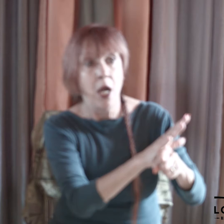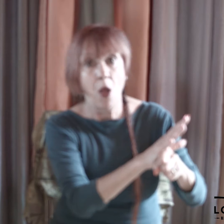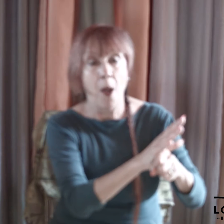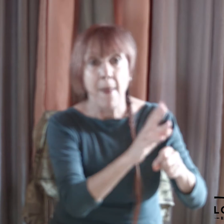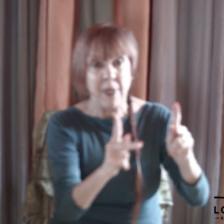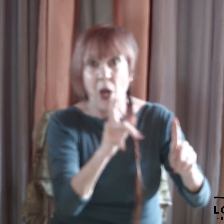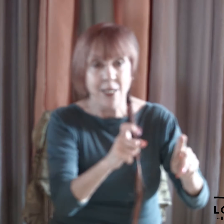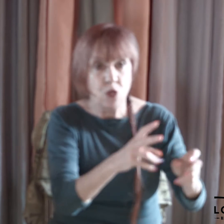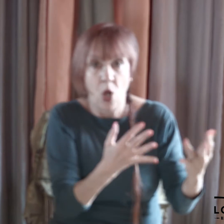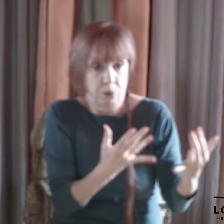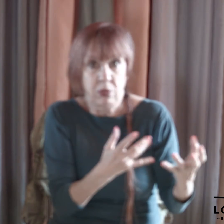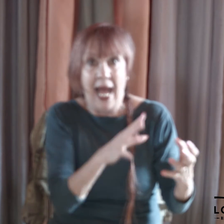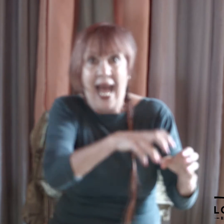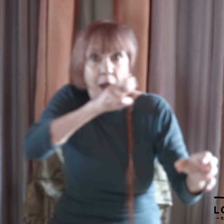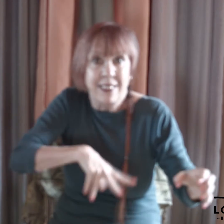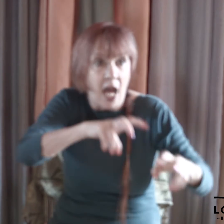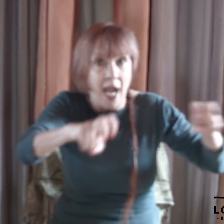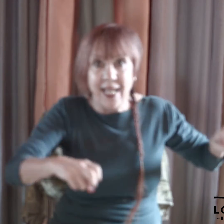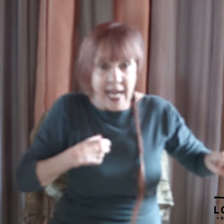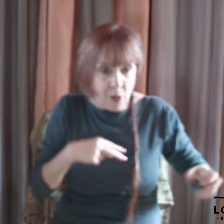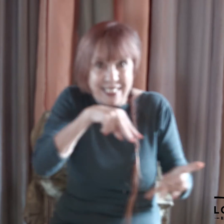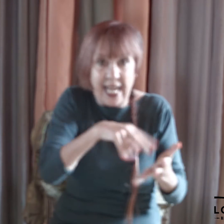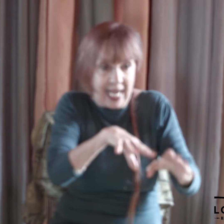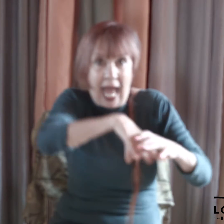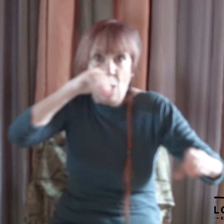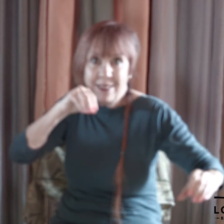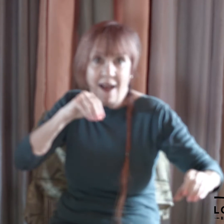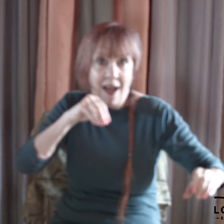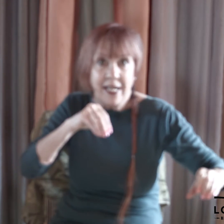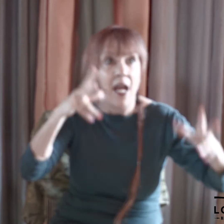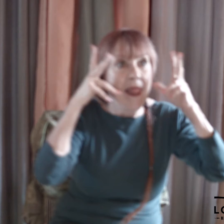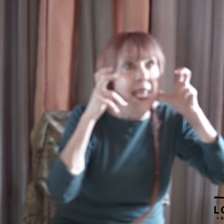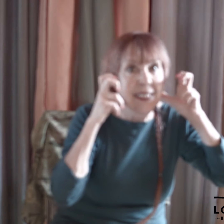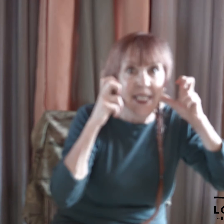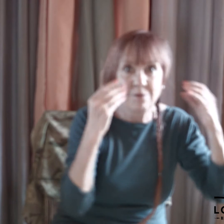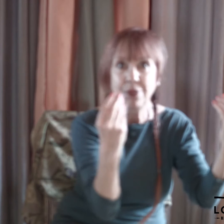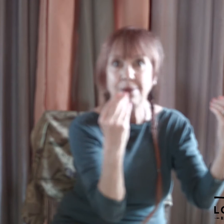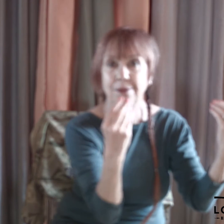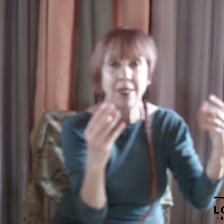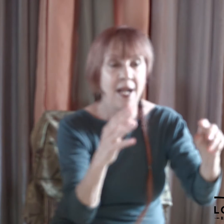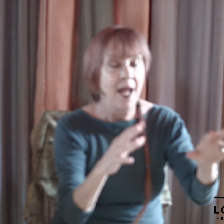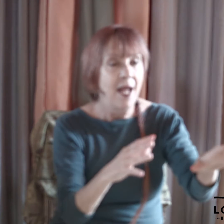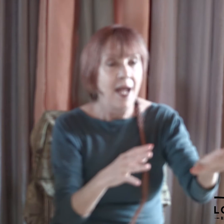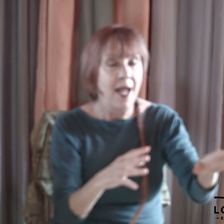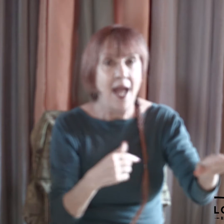So I was listening at an overflow area outside, listening to him speak. And I was